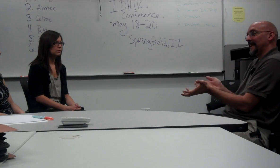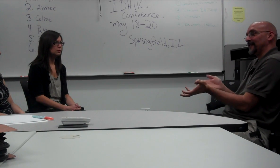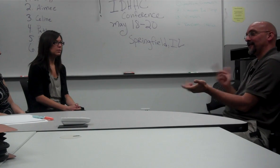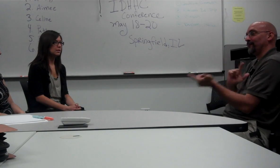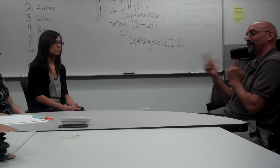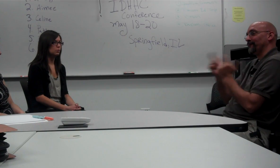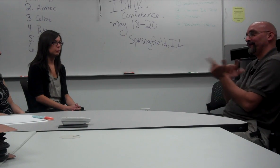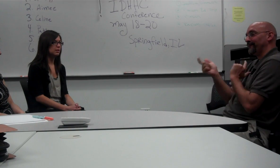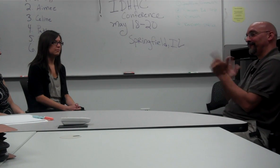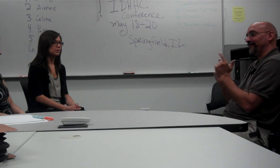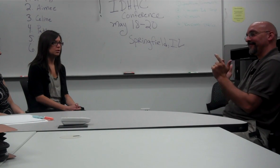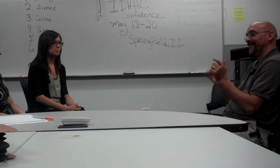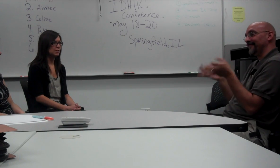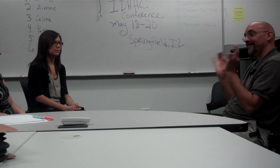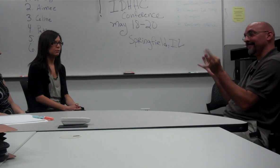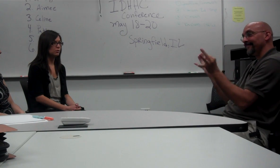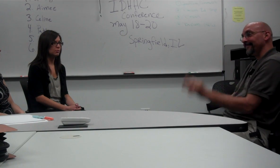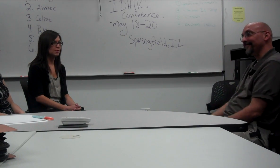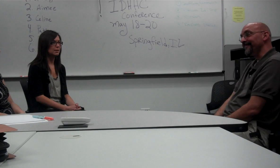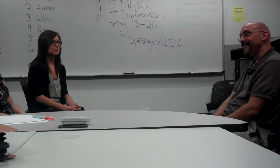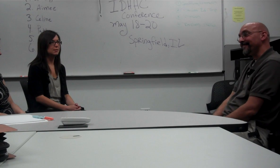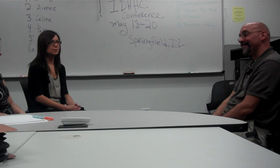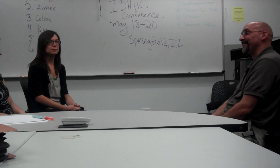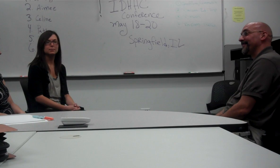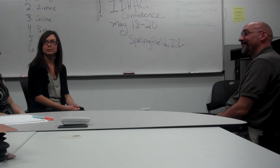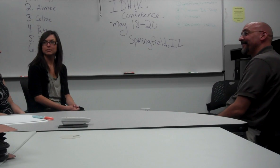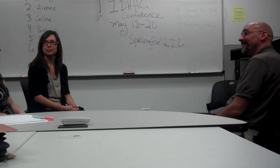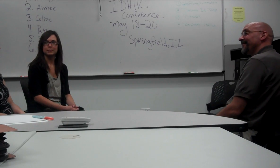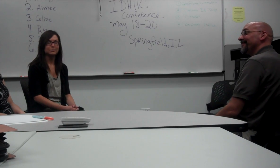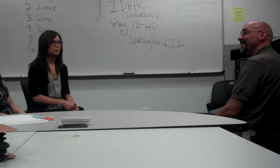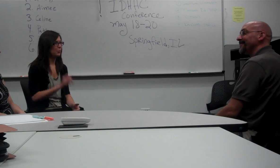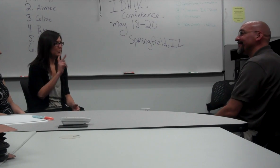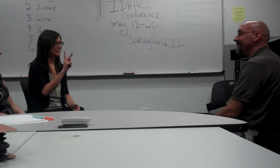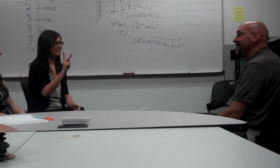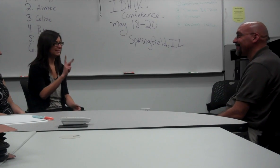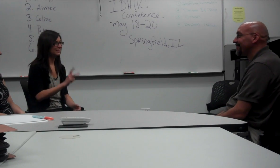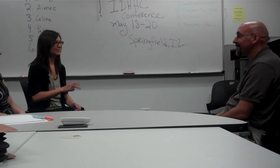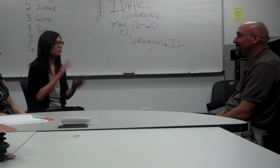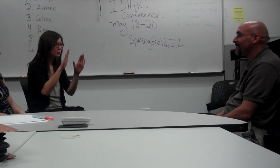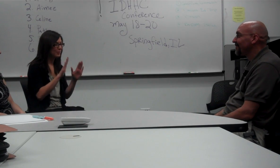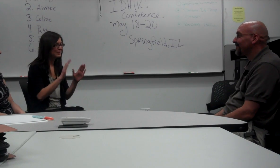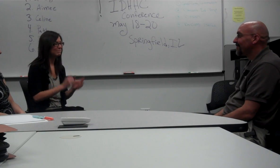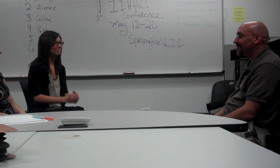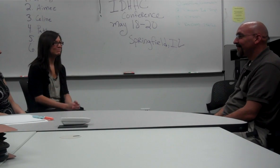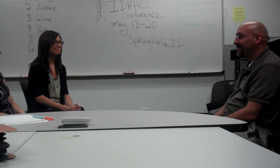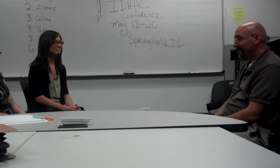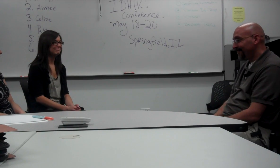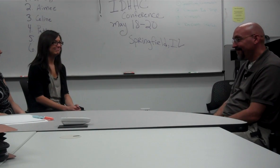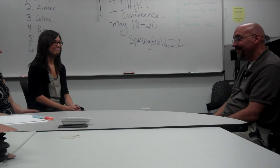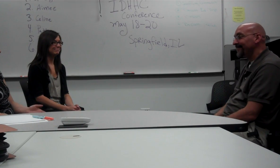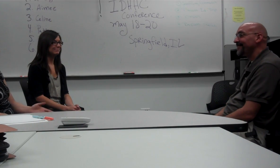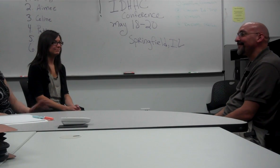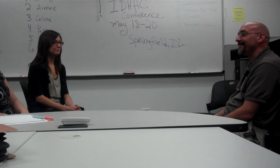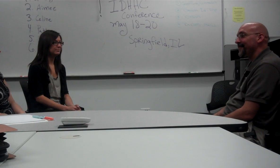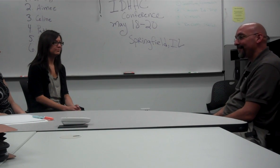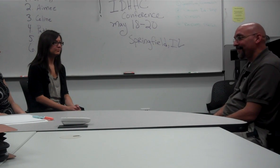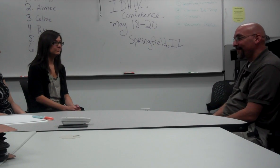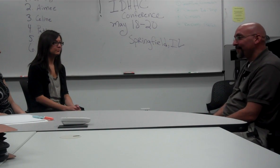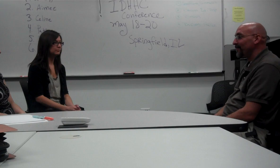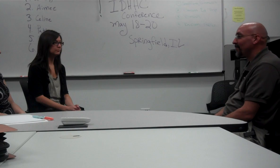So we can have a normal conversation back and forth with eye contact. Wonderful. Can you tell me what you do for a